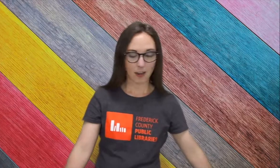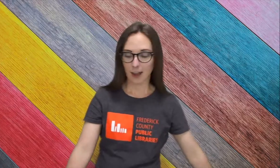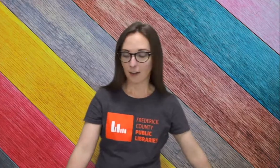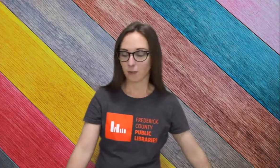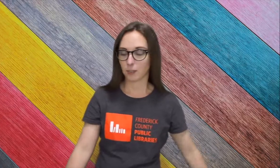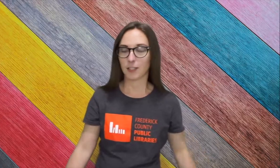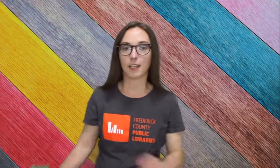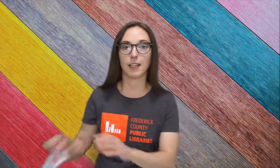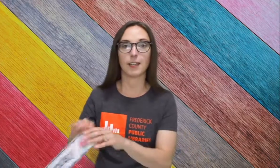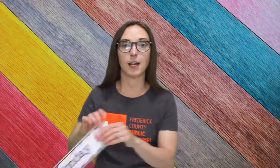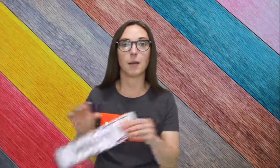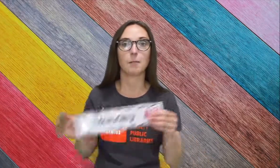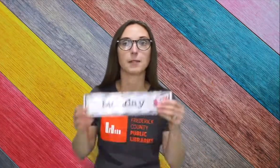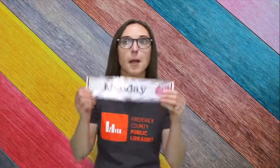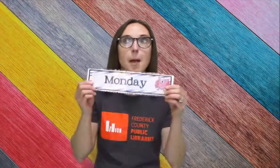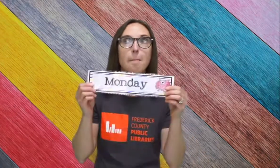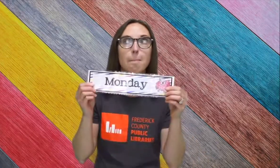After Sunday comes